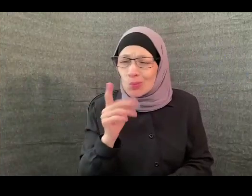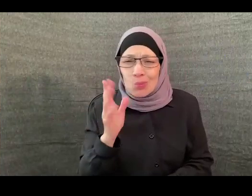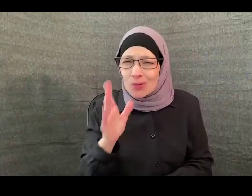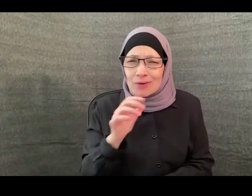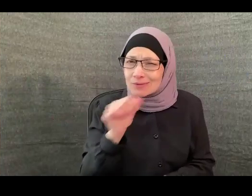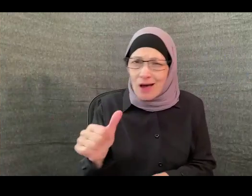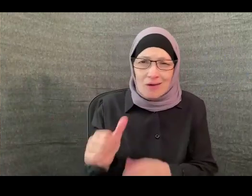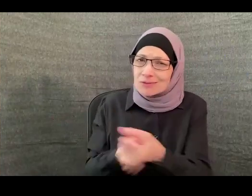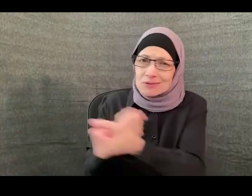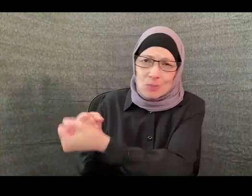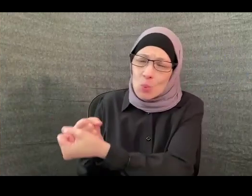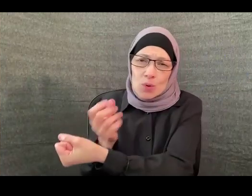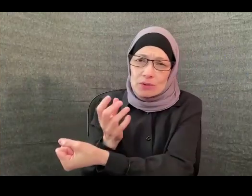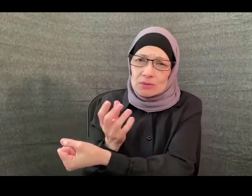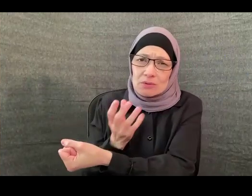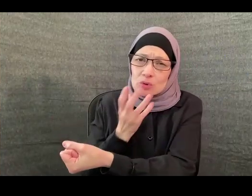they will never be victorious.